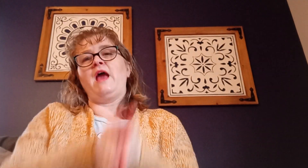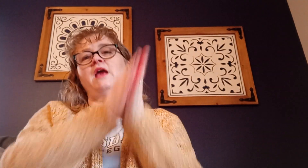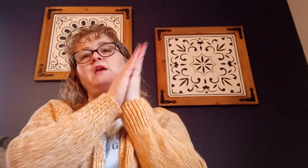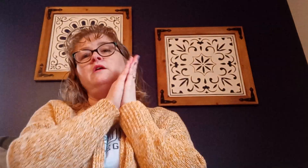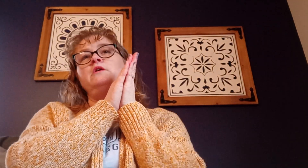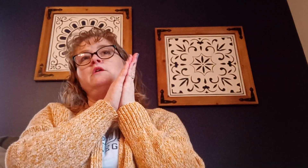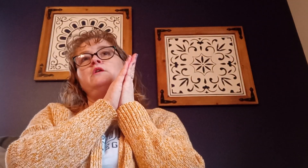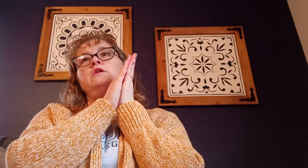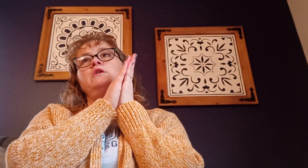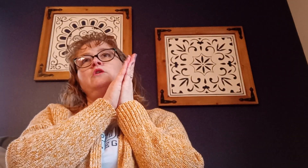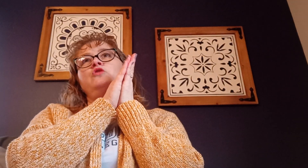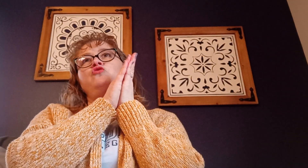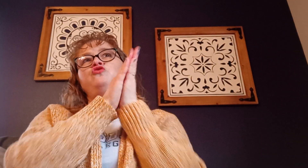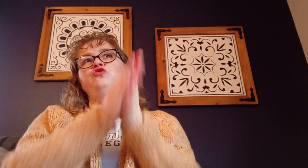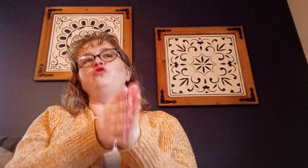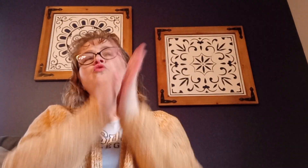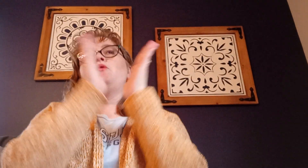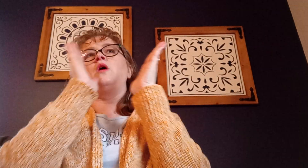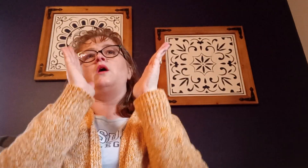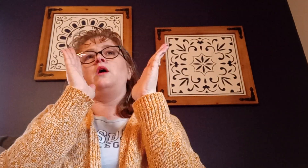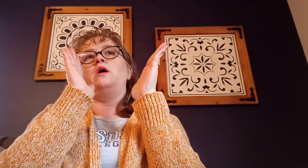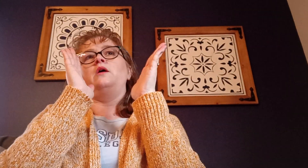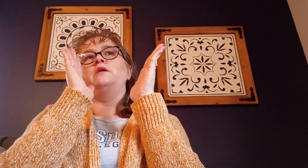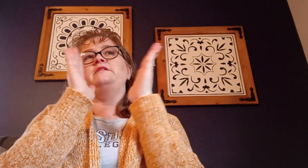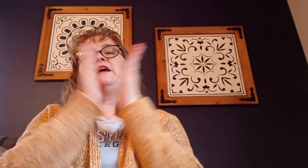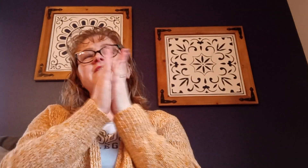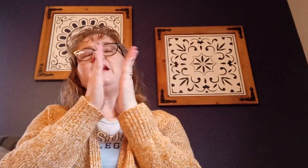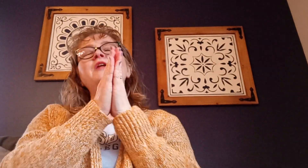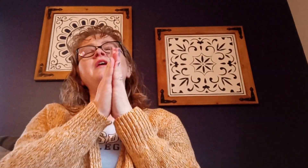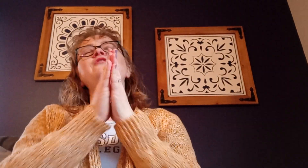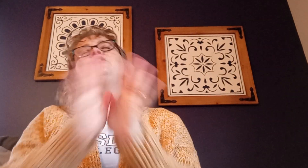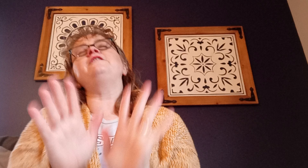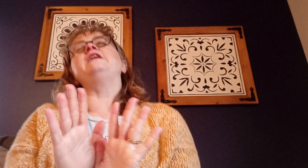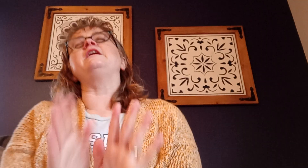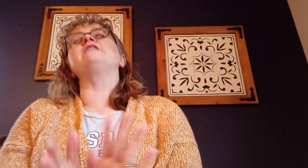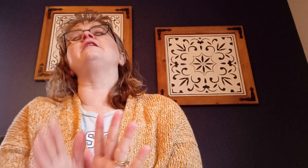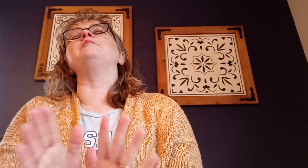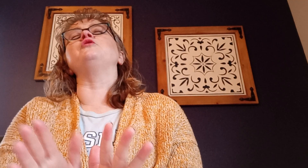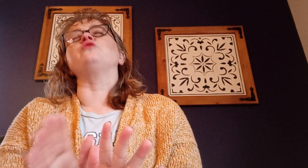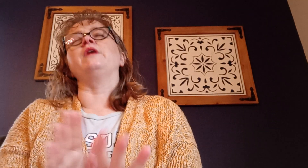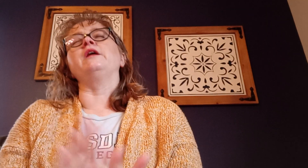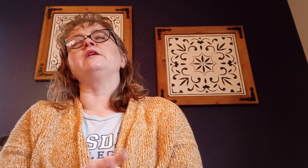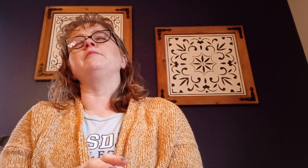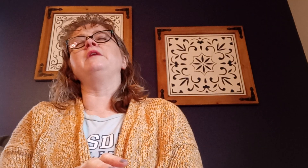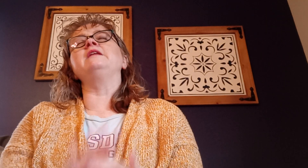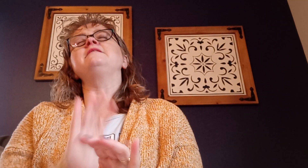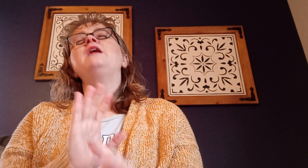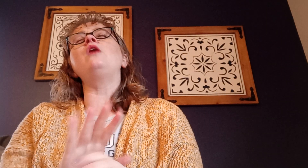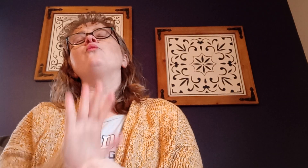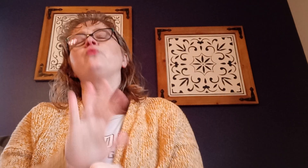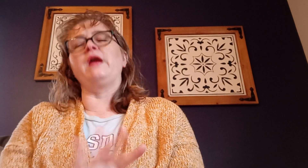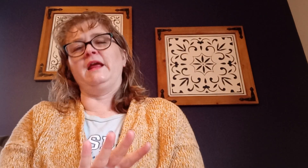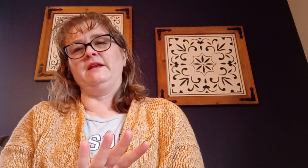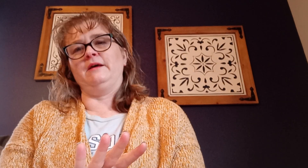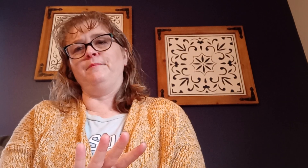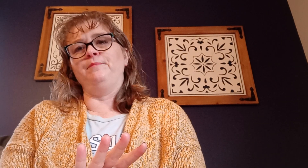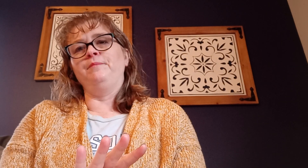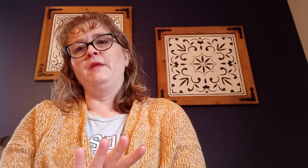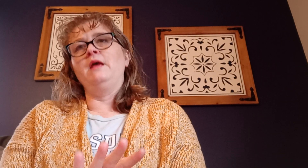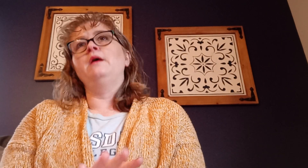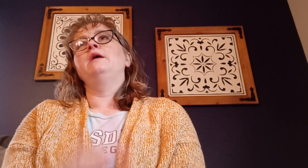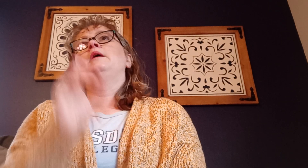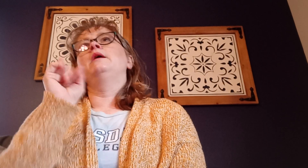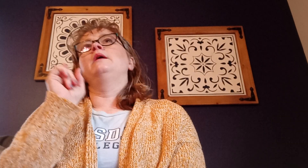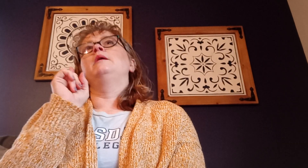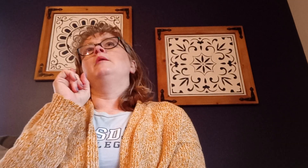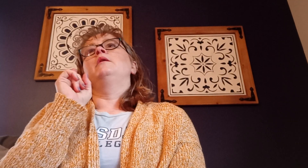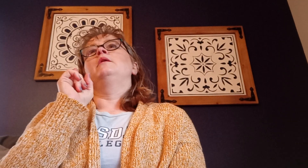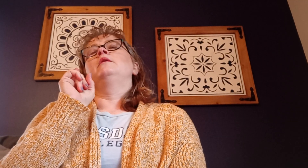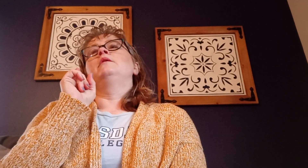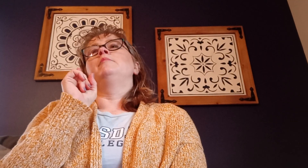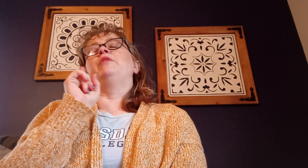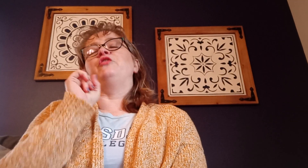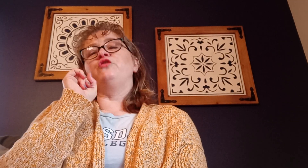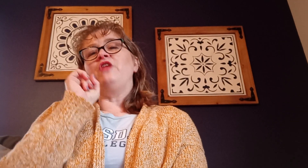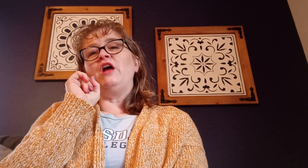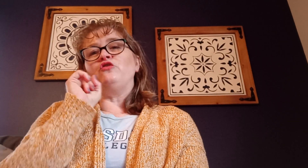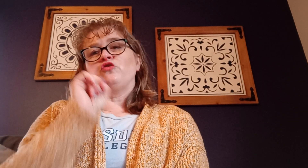way to I shouldn't say taxonomy is random. It's not random, but there's not just